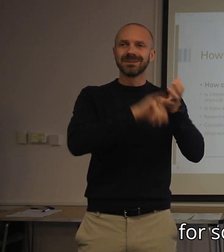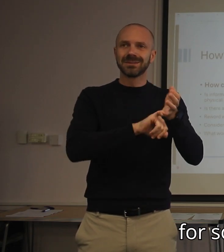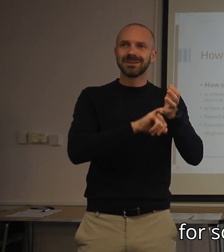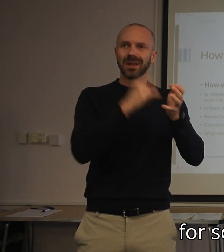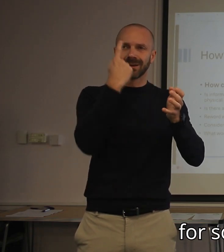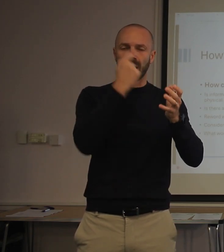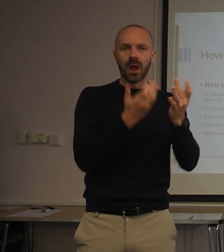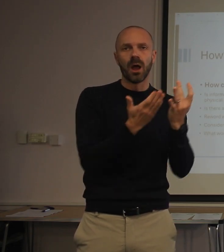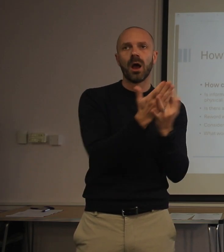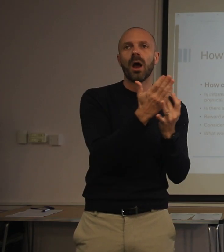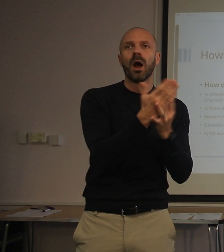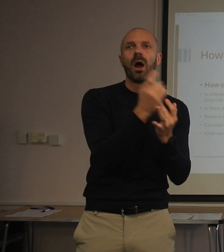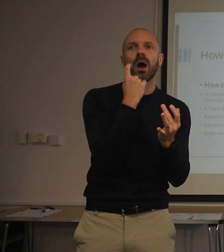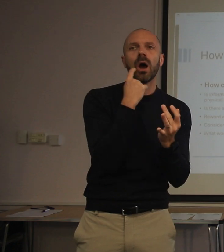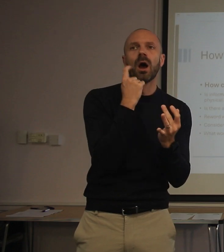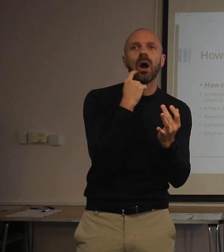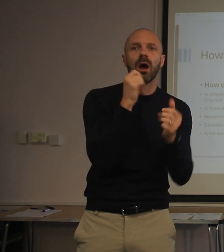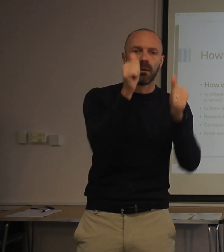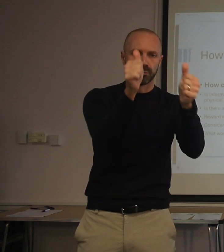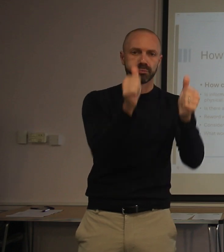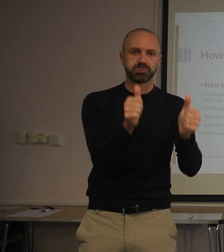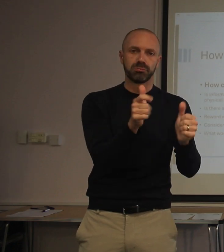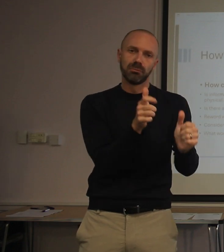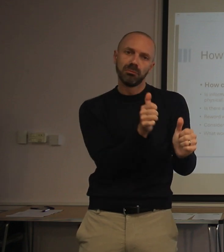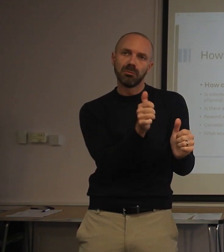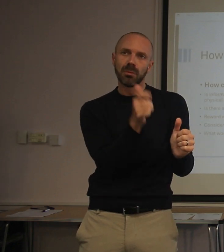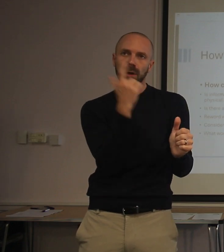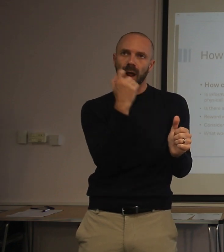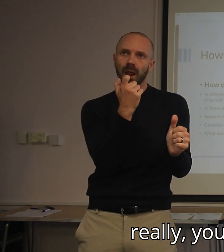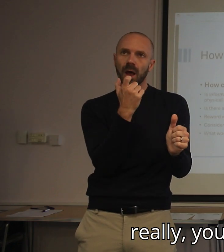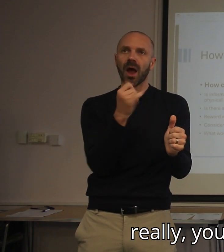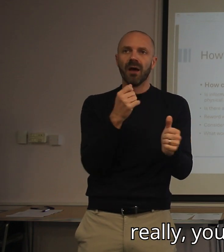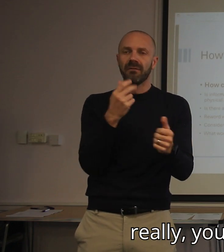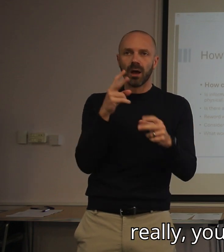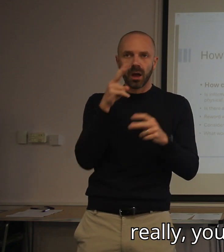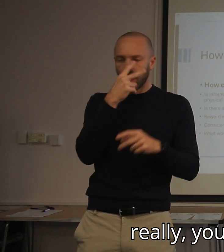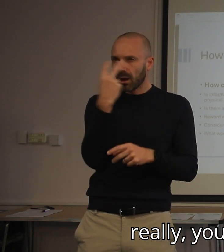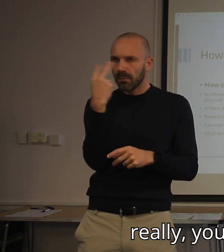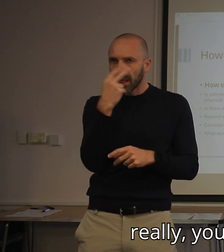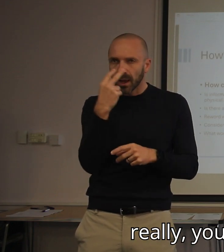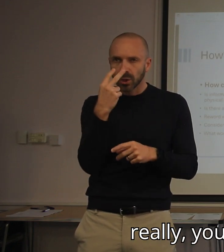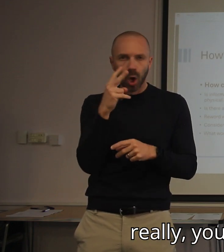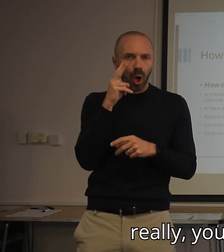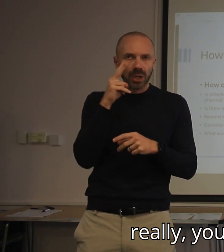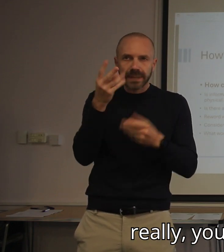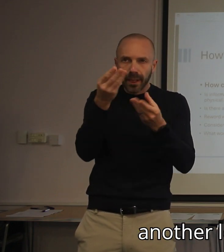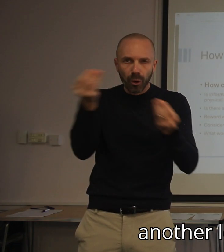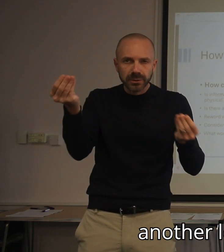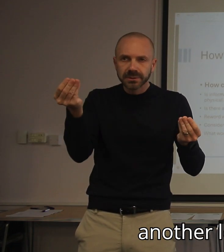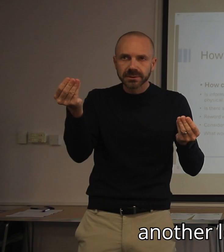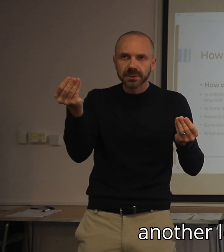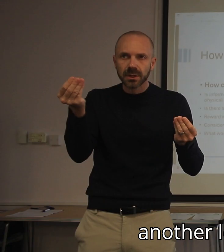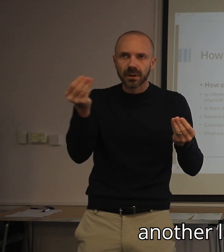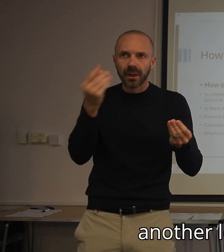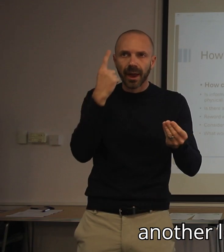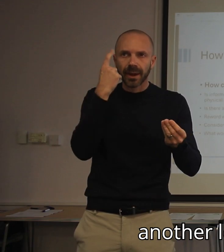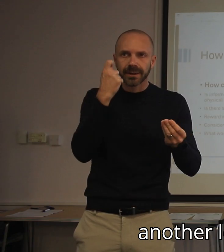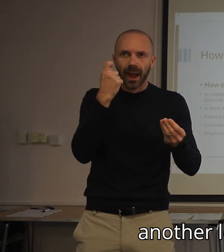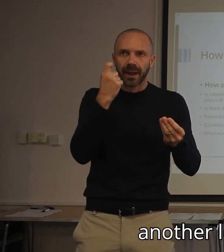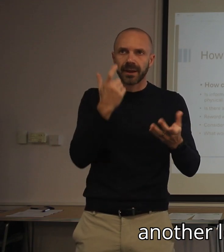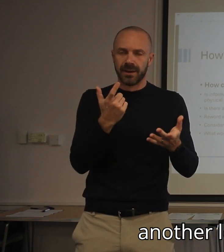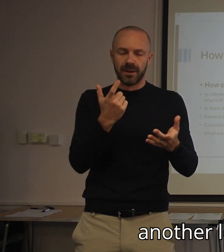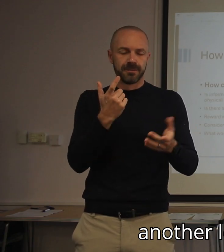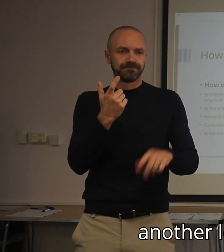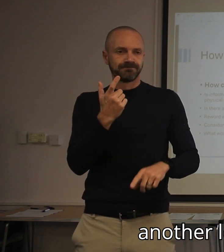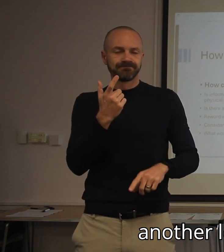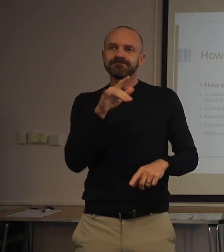has a sight loss. And really, you can connect anything to a Navilen's code.